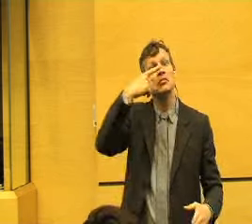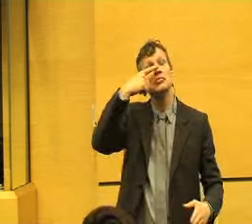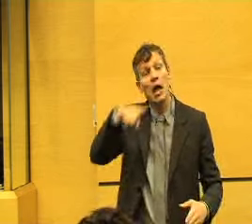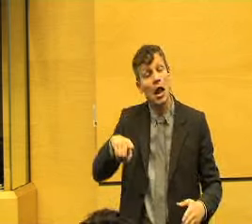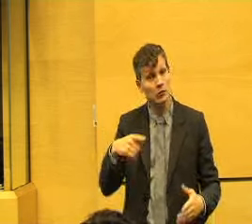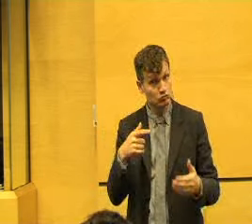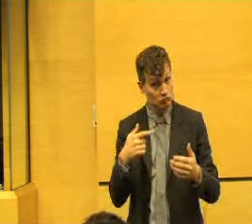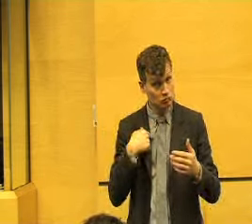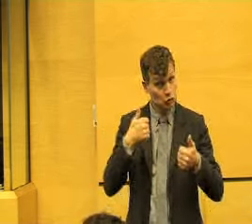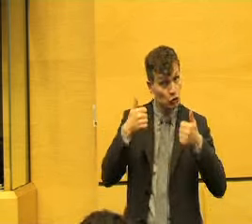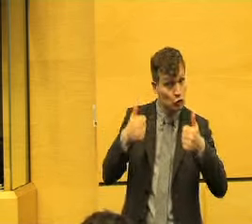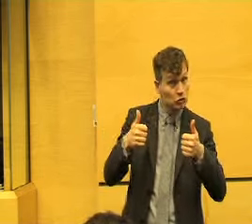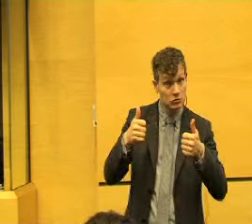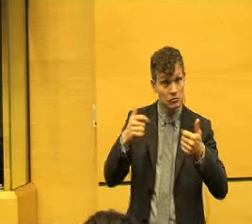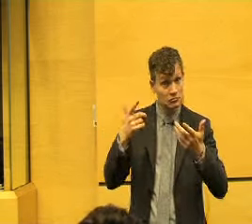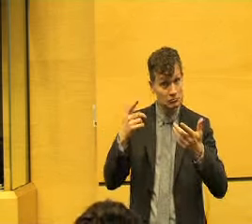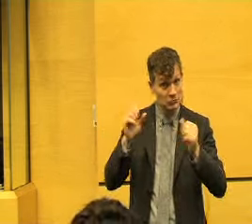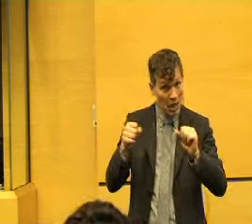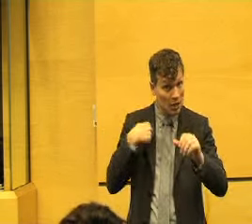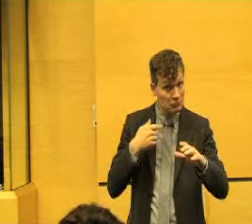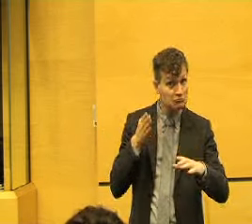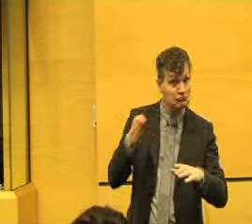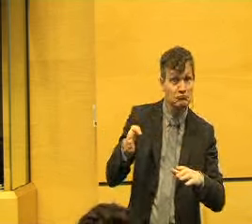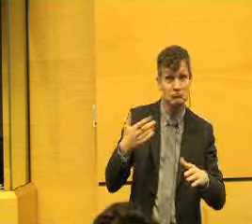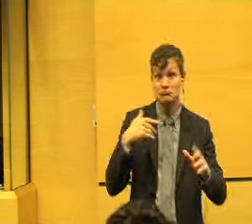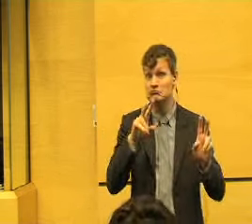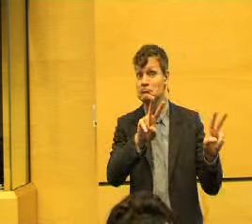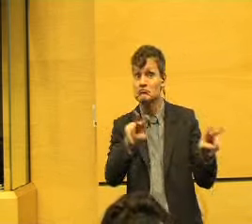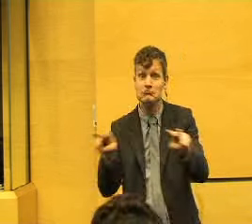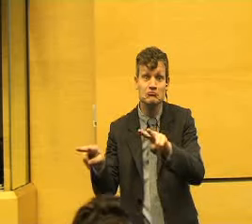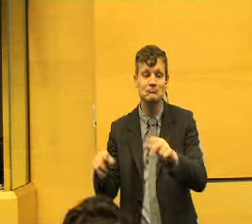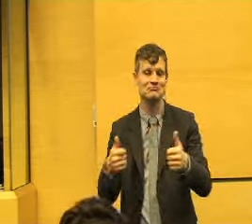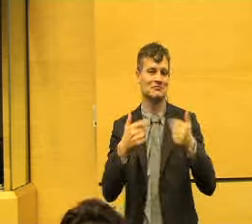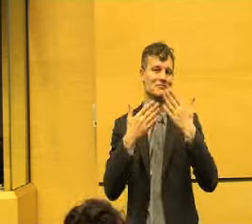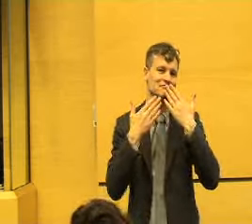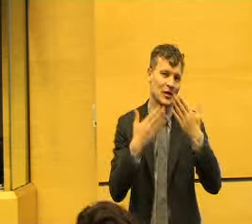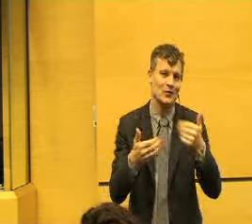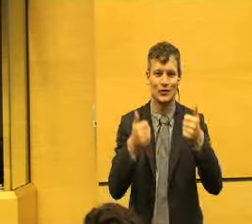I wish you a very safe journey home. Thank you very much.